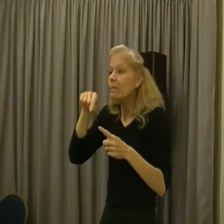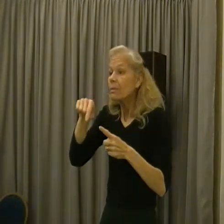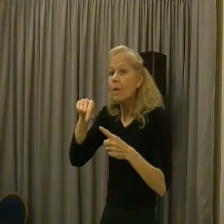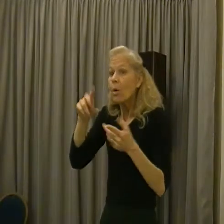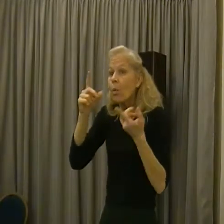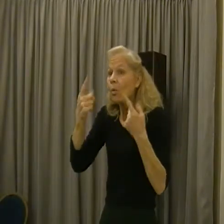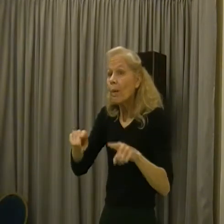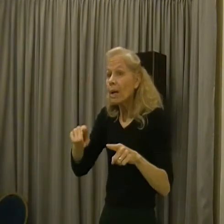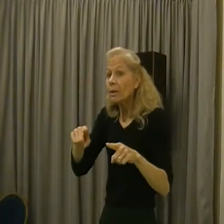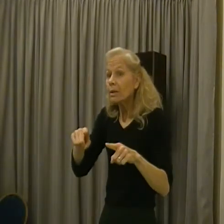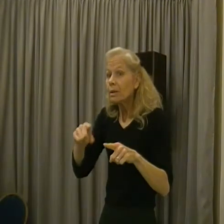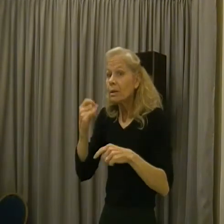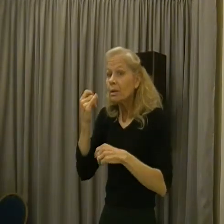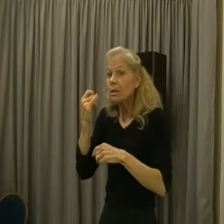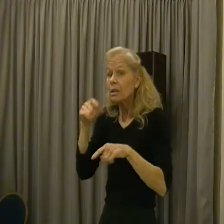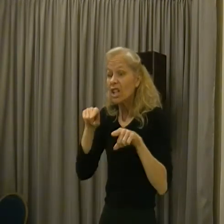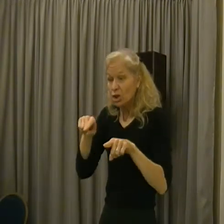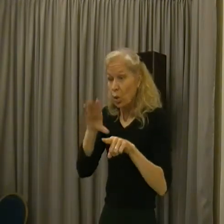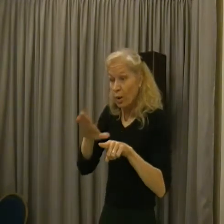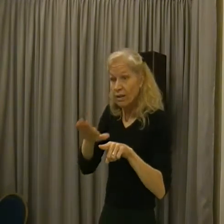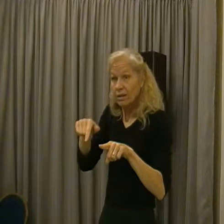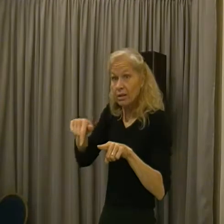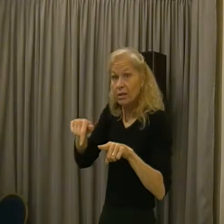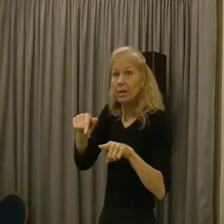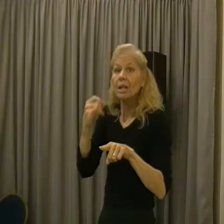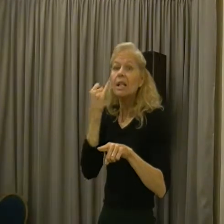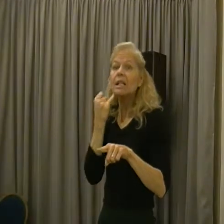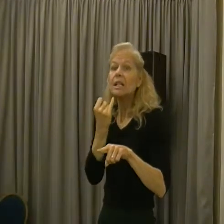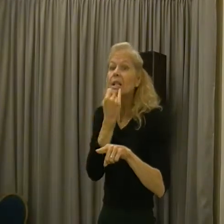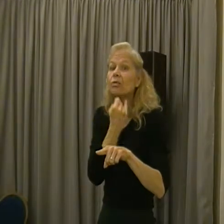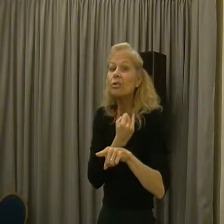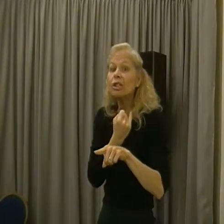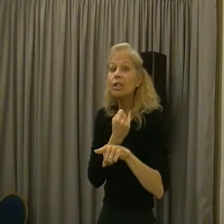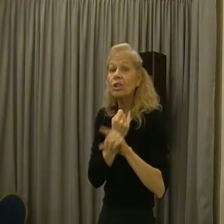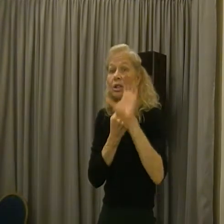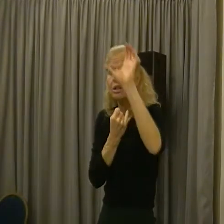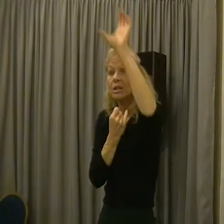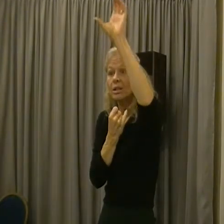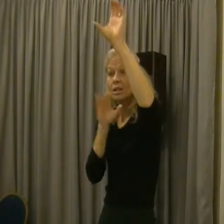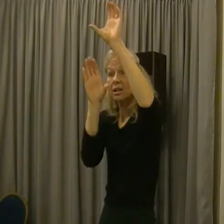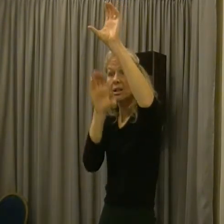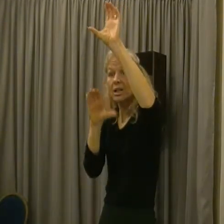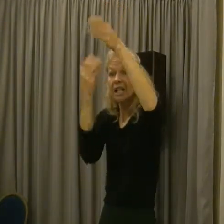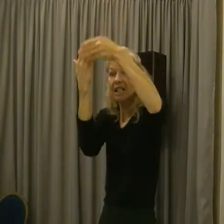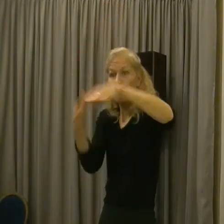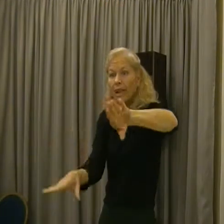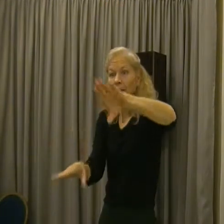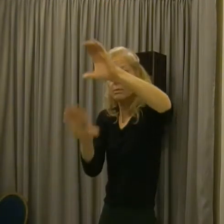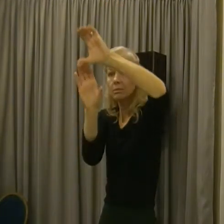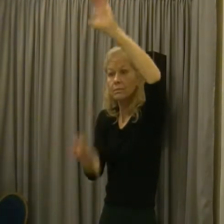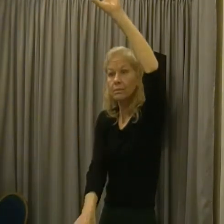defeated. And conquered. And then we had what? The split kingdom. Rehoboam only got, you know, the two tribes.